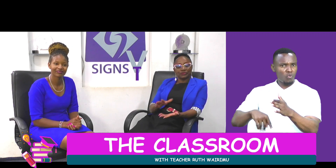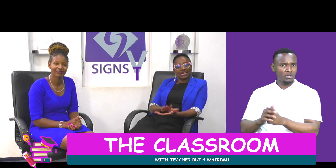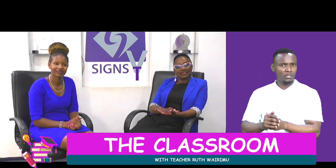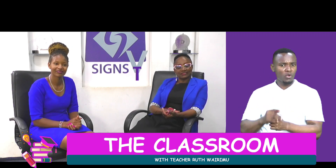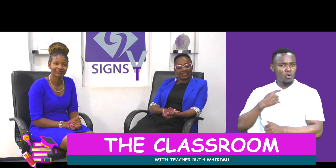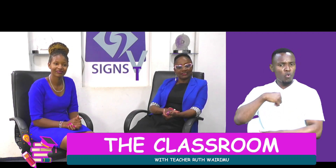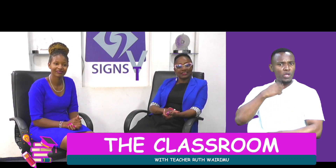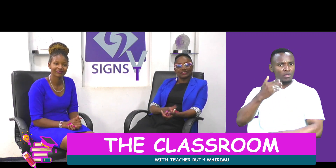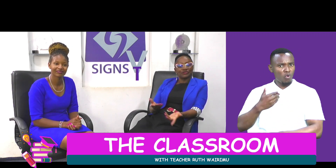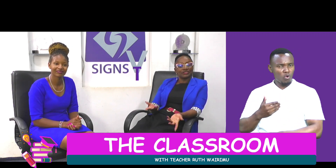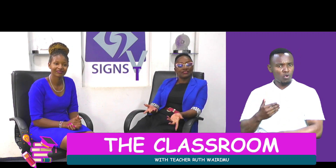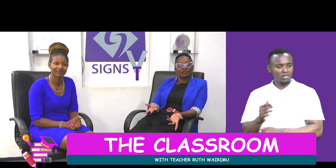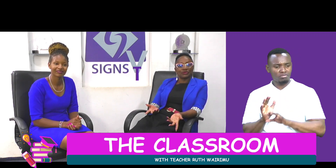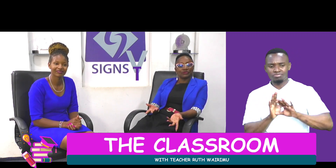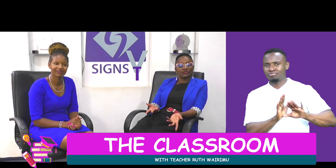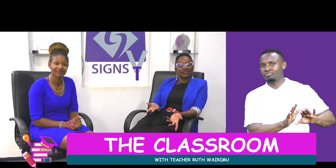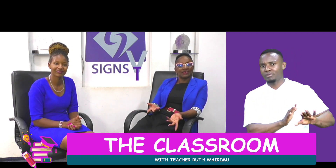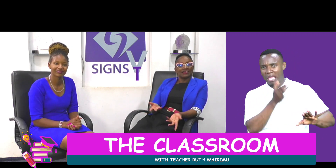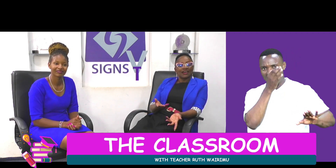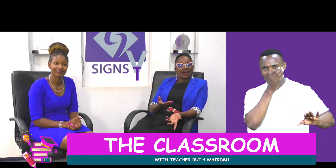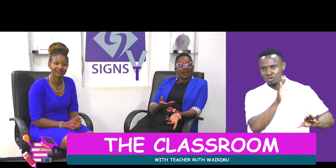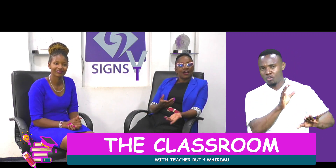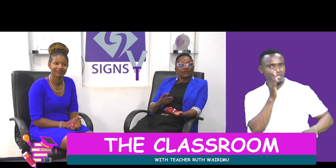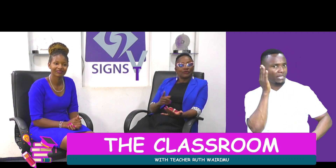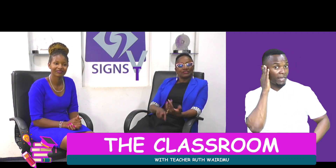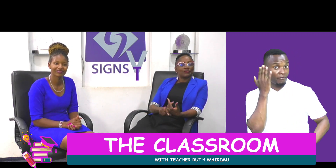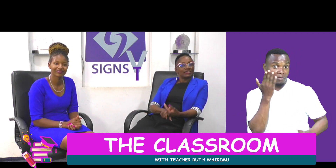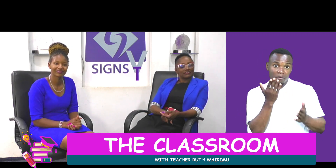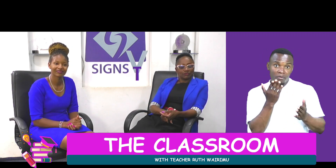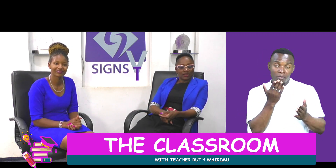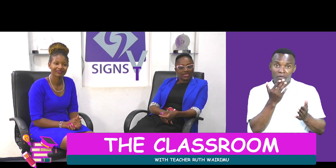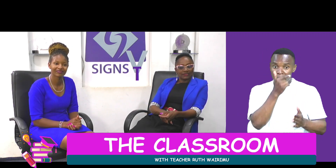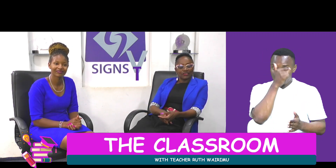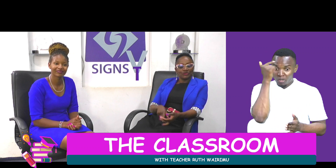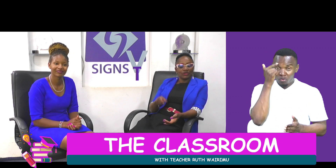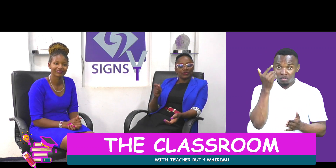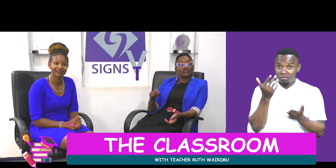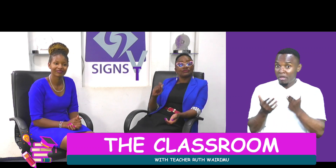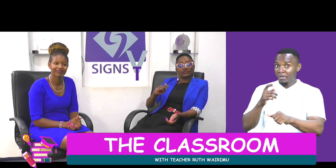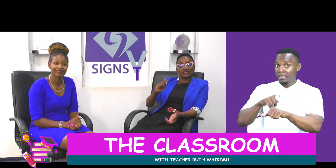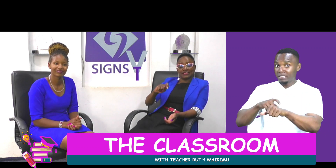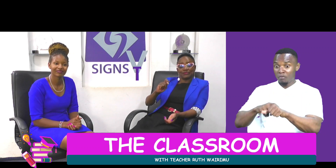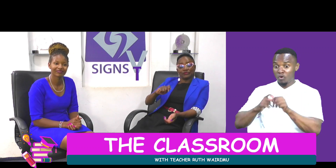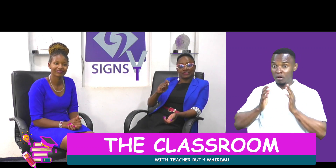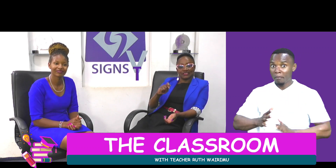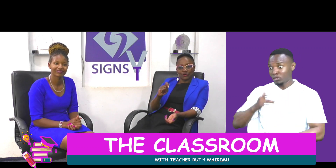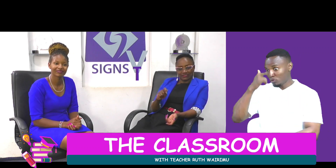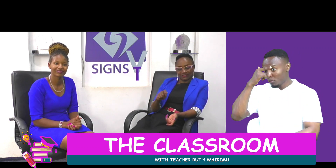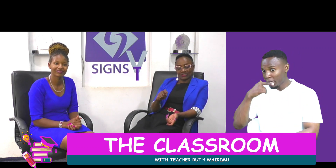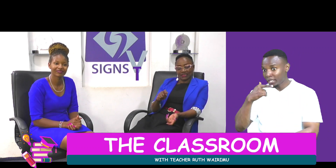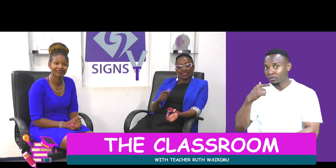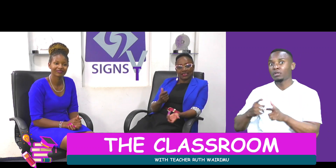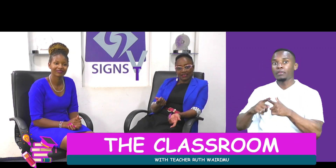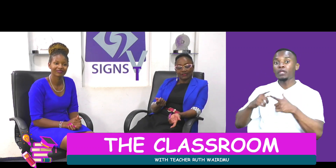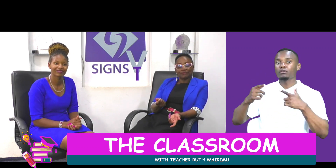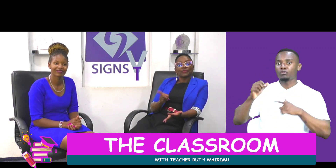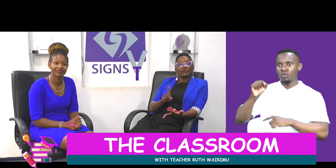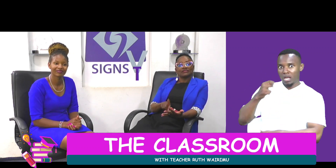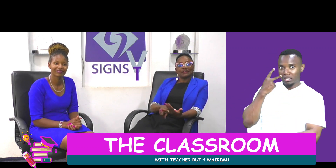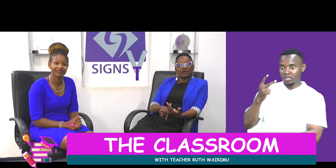these people aside, ignoring them, because when someone is blind, you will always see them using the white stick,